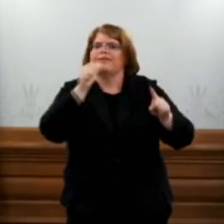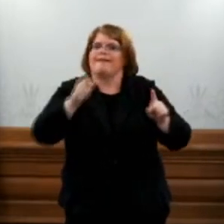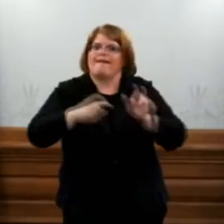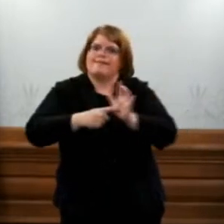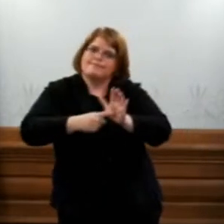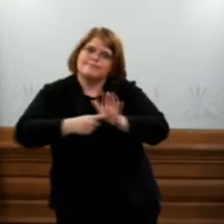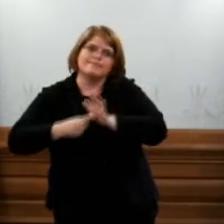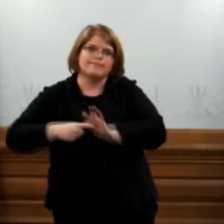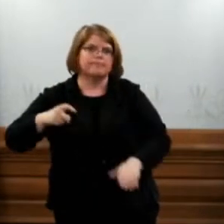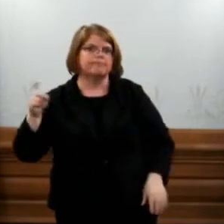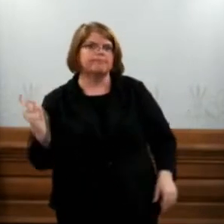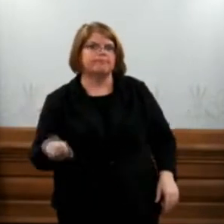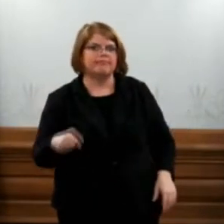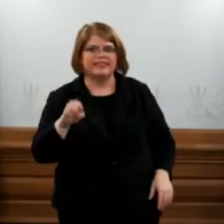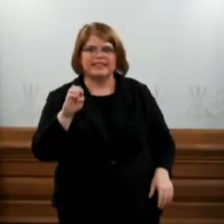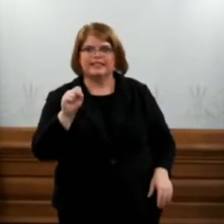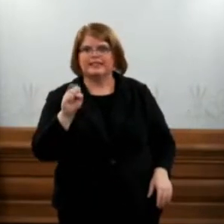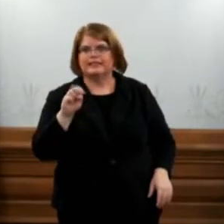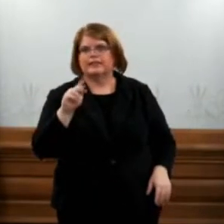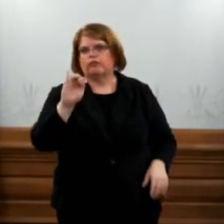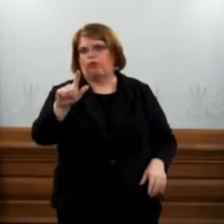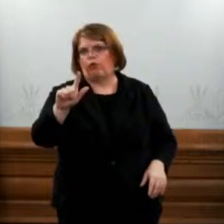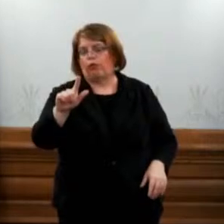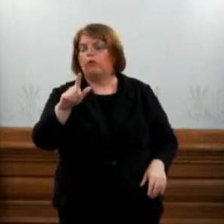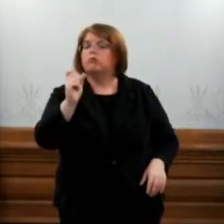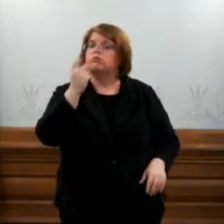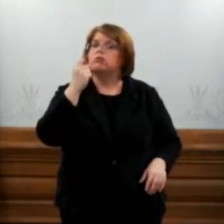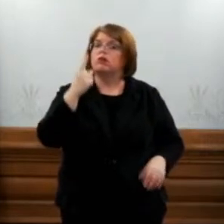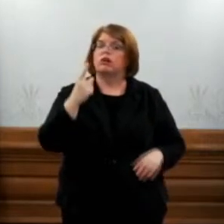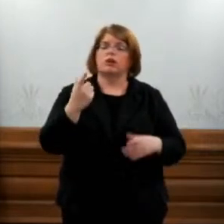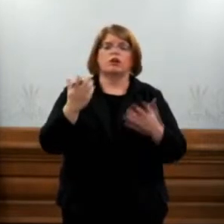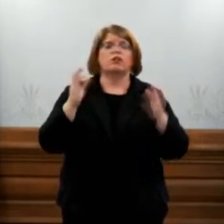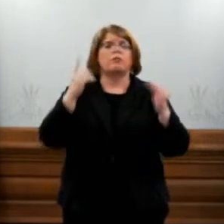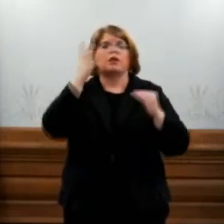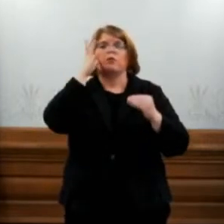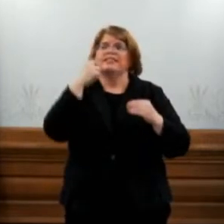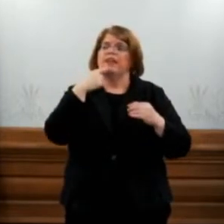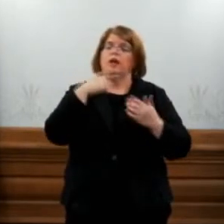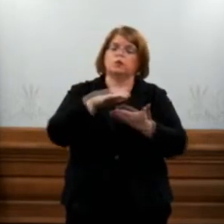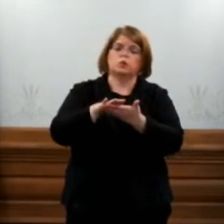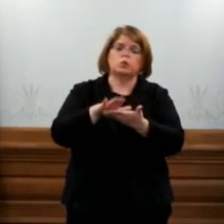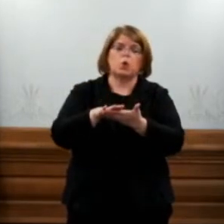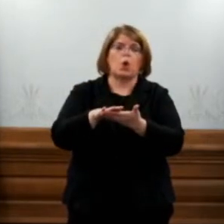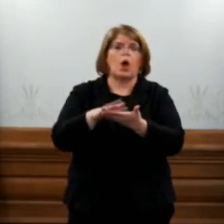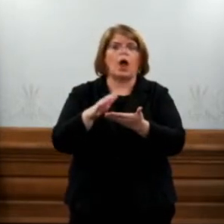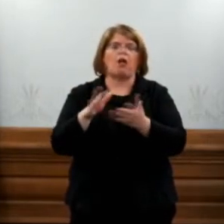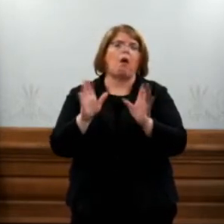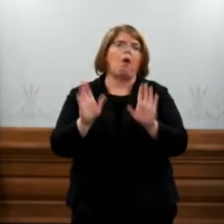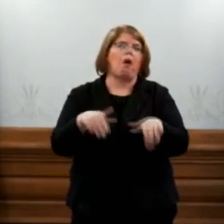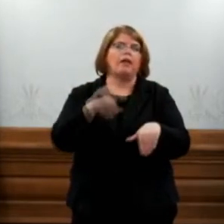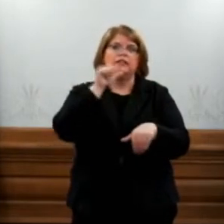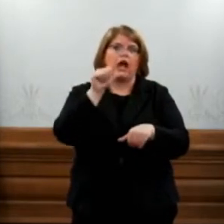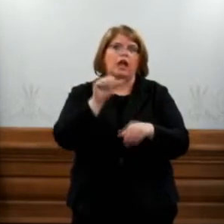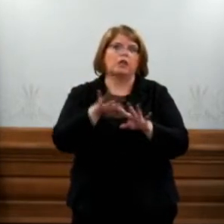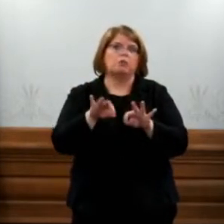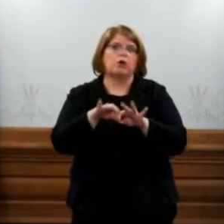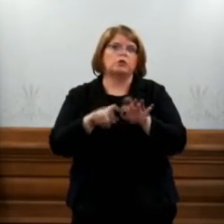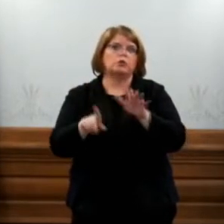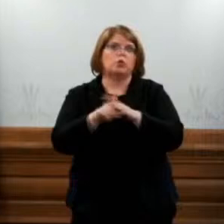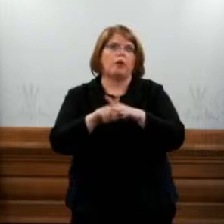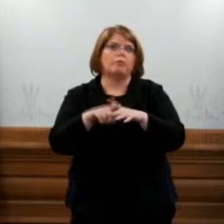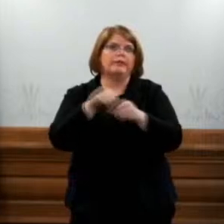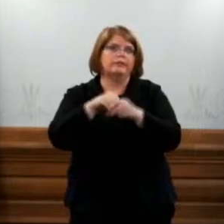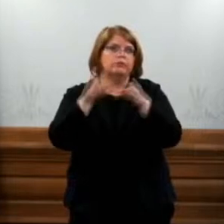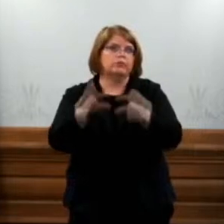for many things, as is school. Nobody will deny that school is important for kids to be at in person, but is it going to be